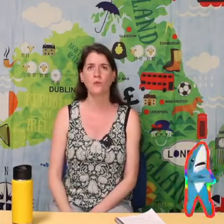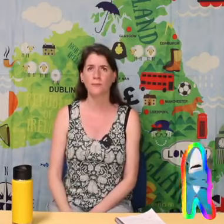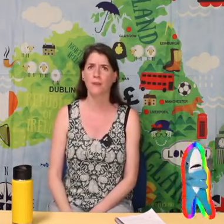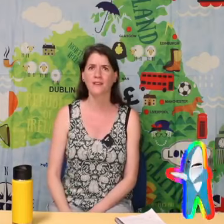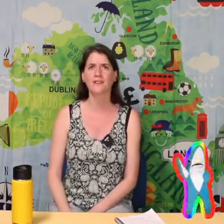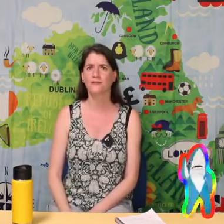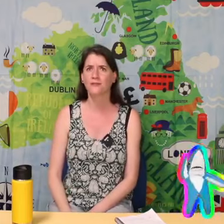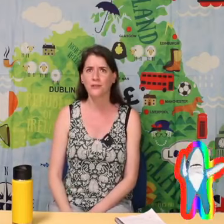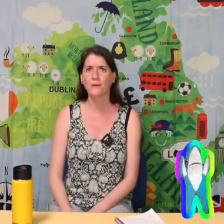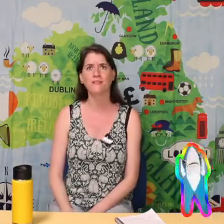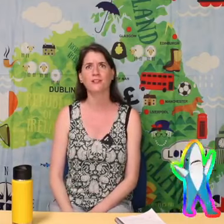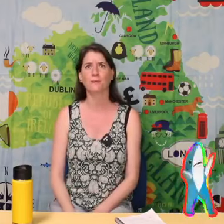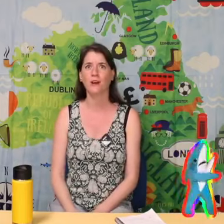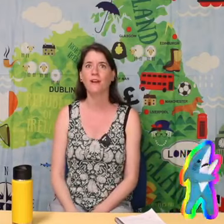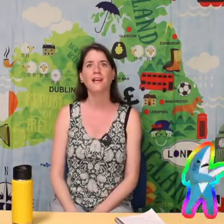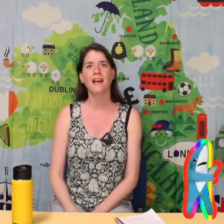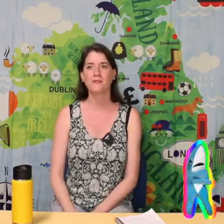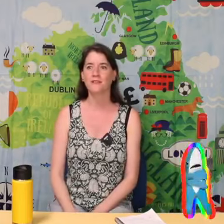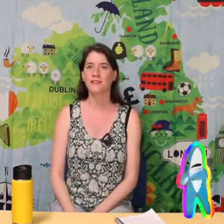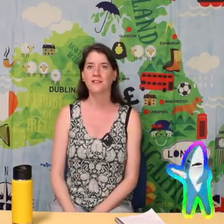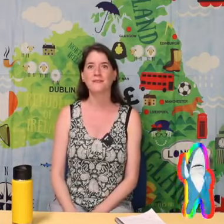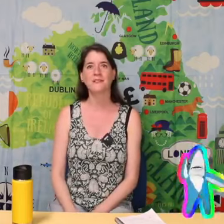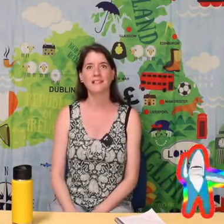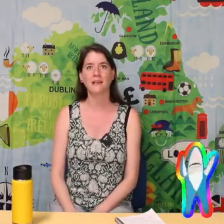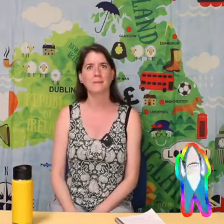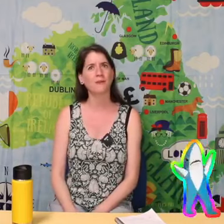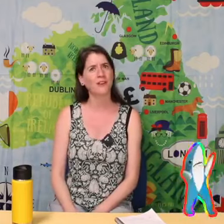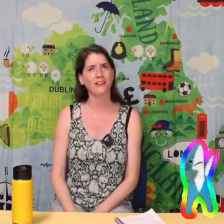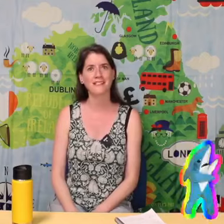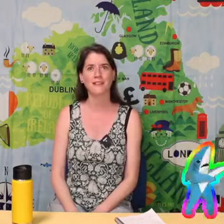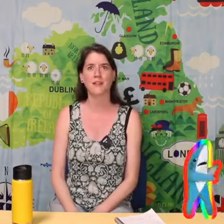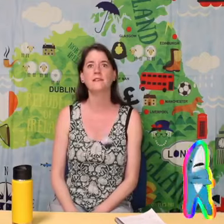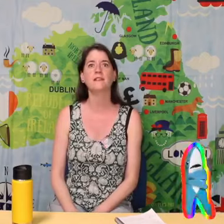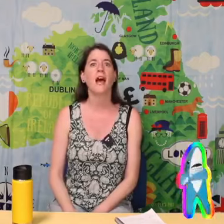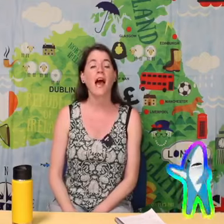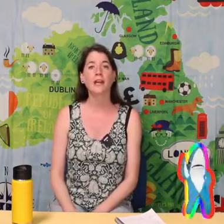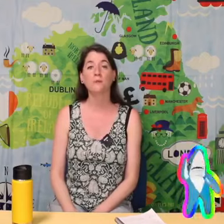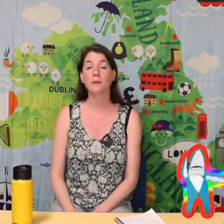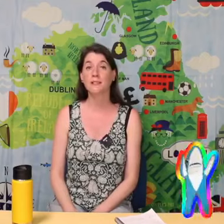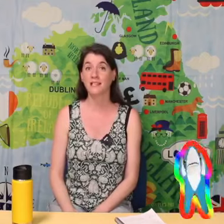the weather's good for you wherever you are. I know there's lots of you still out and about on holiday and things. And we will see you